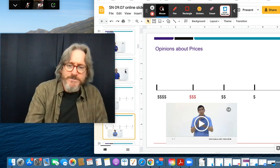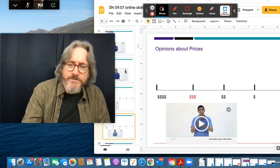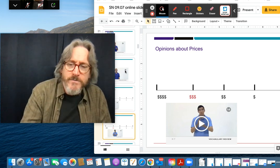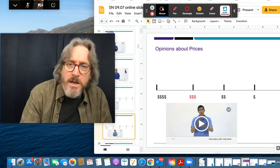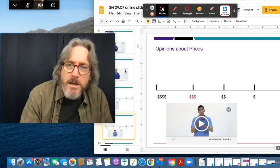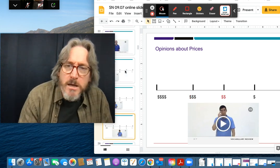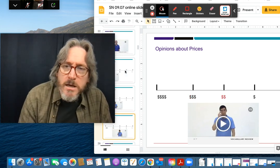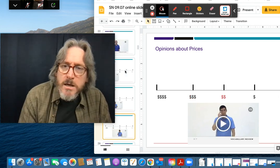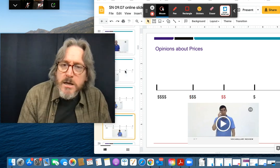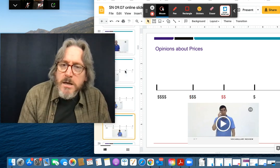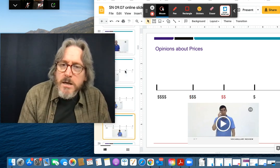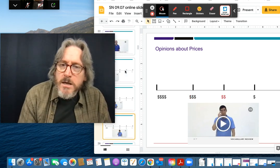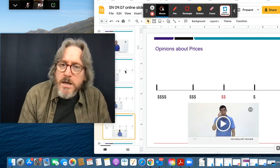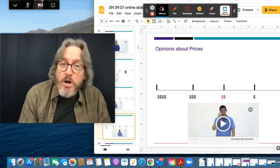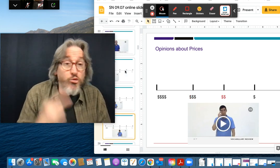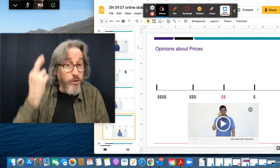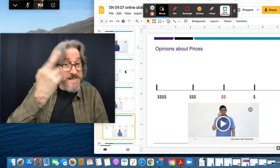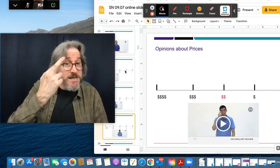expensive.